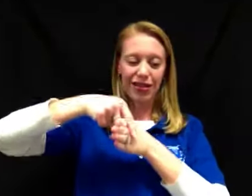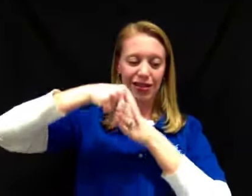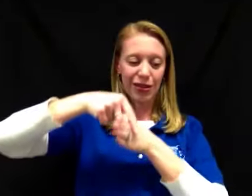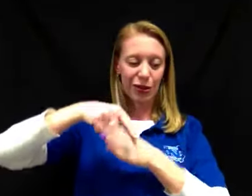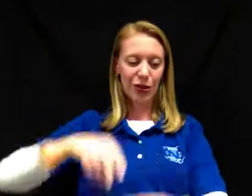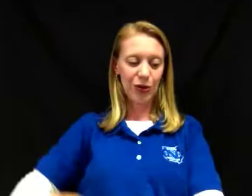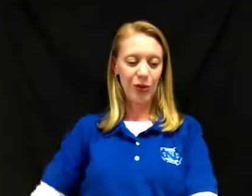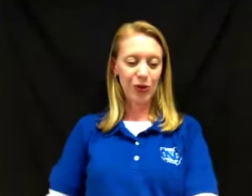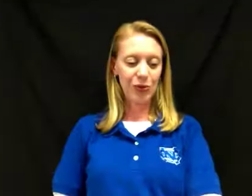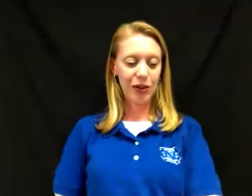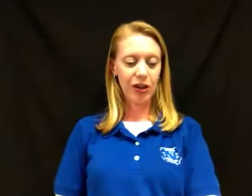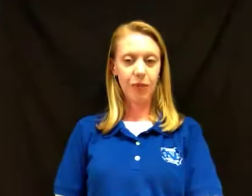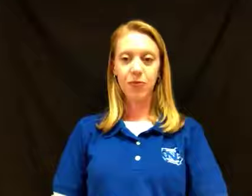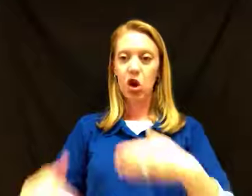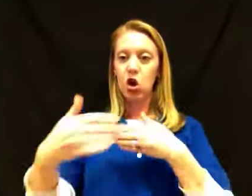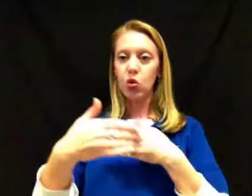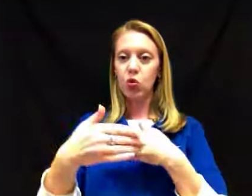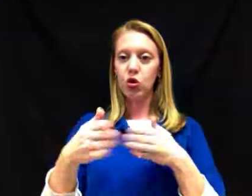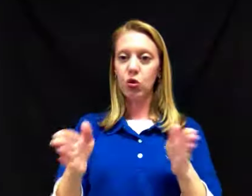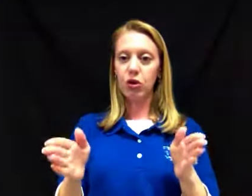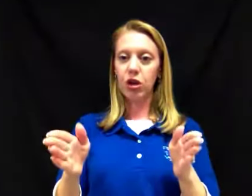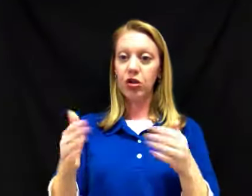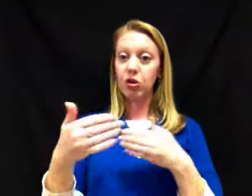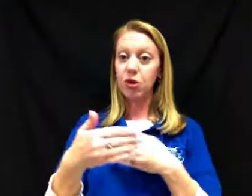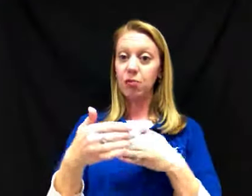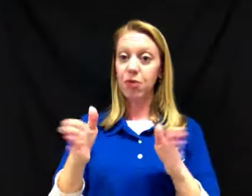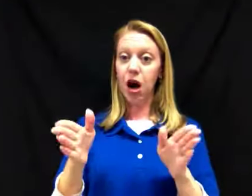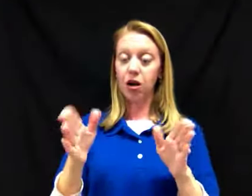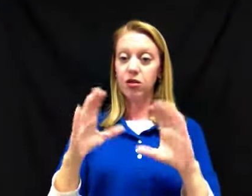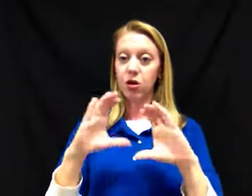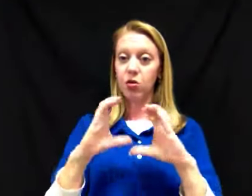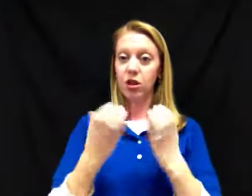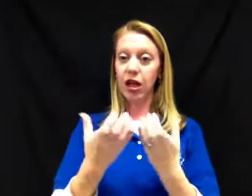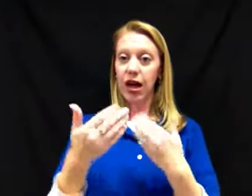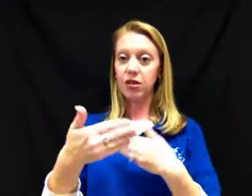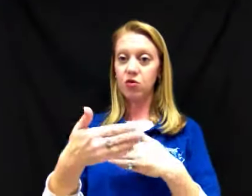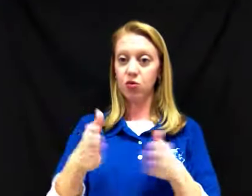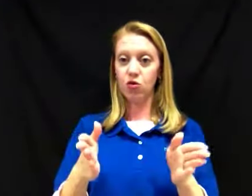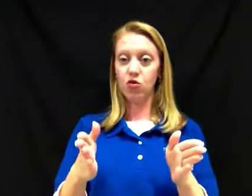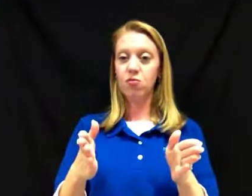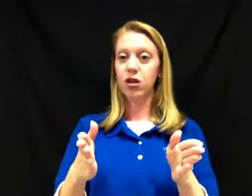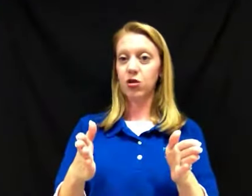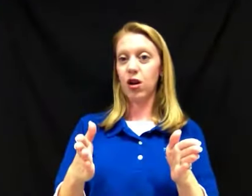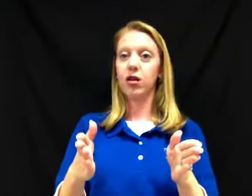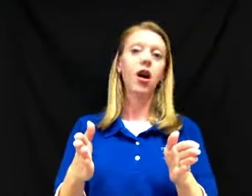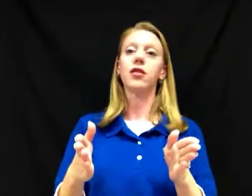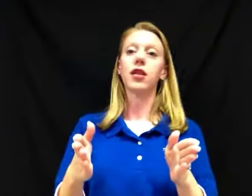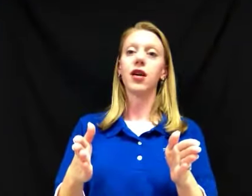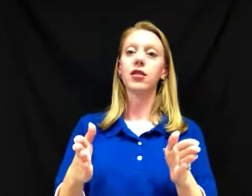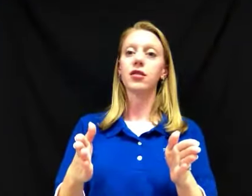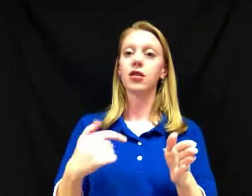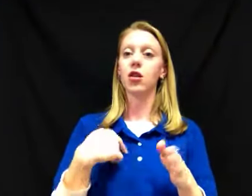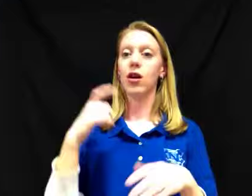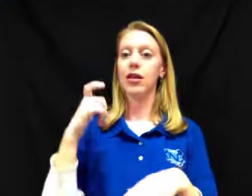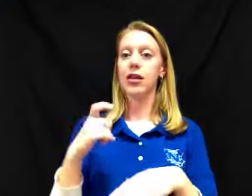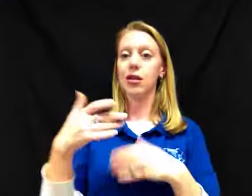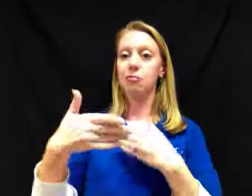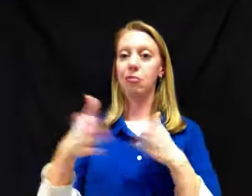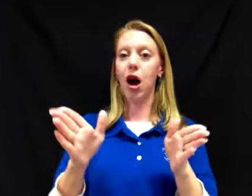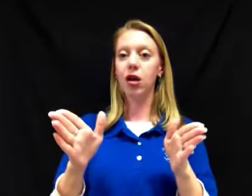then there you go, horseback riding. Room can also mean box, so classroom, but in the right context. You know, I need a